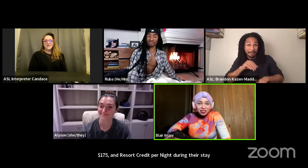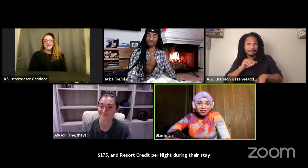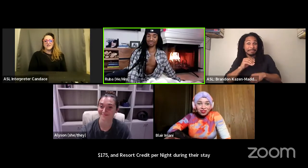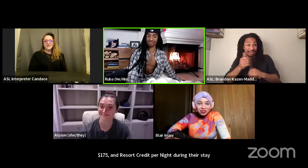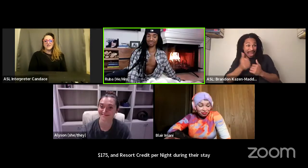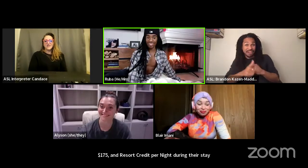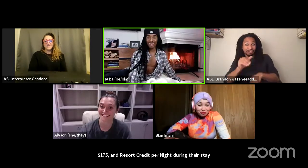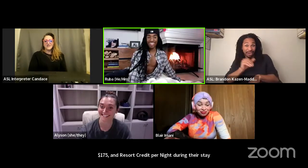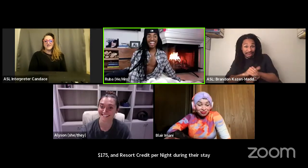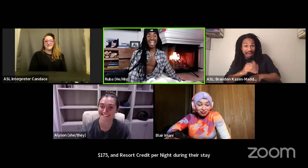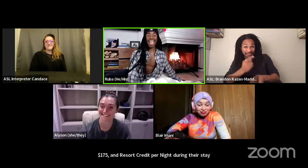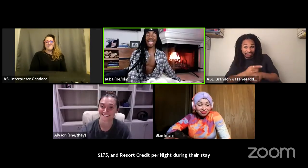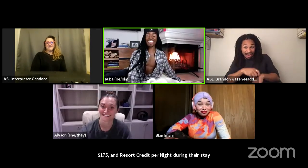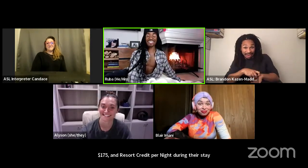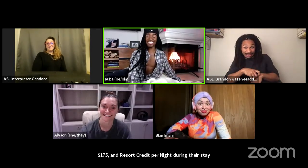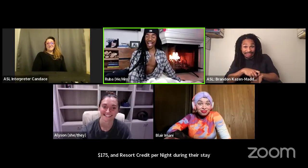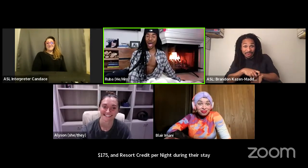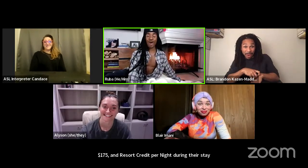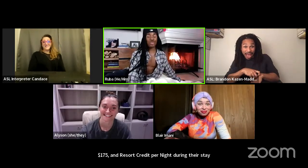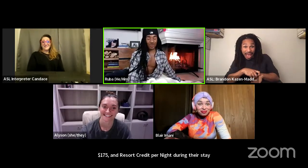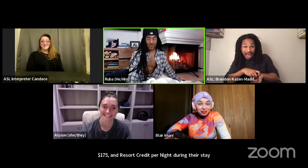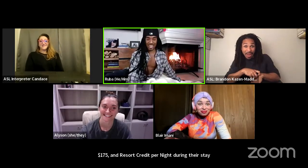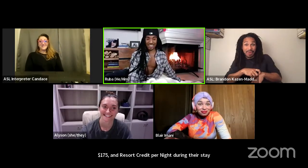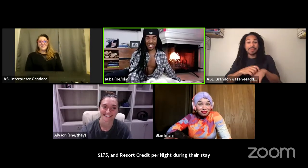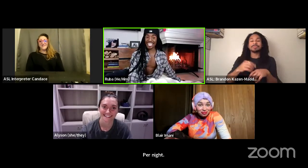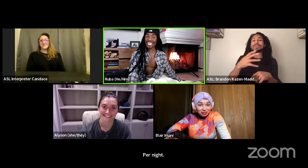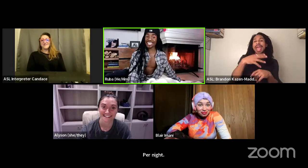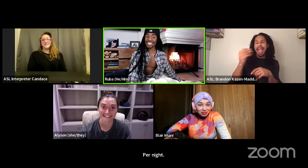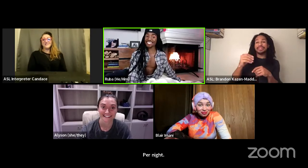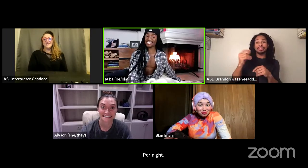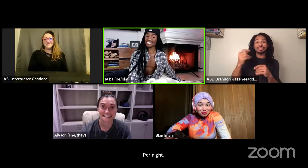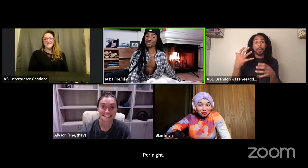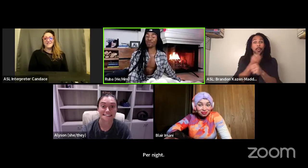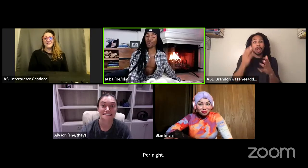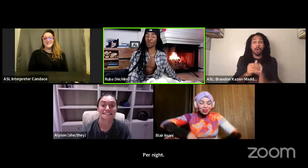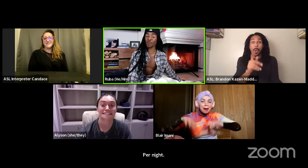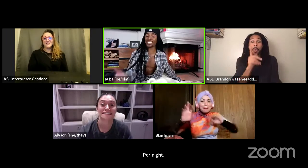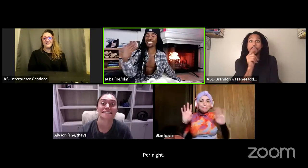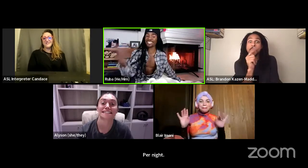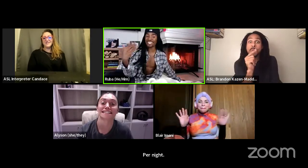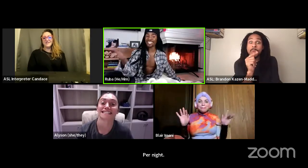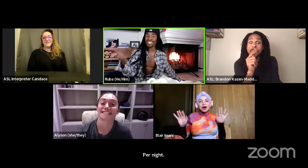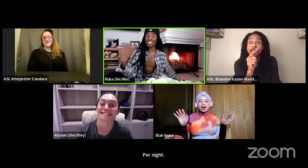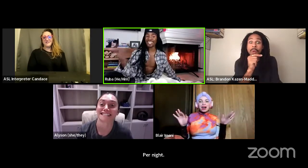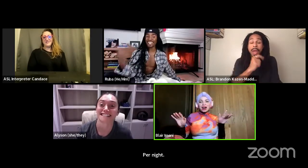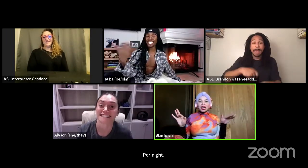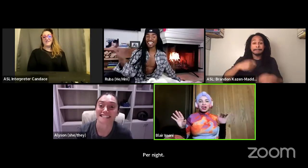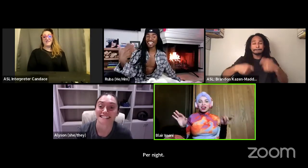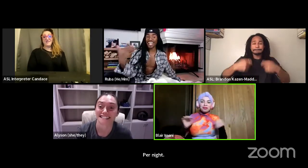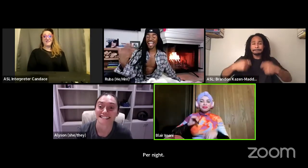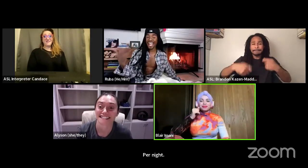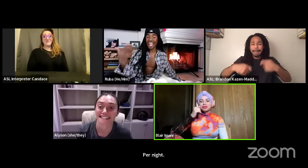said. And the winner is, drumroll please.